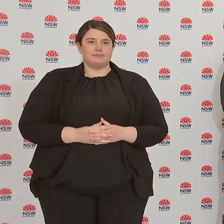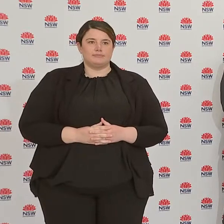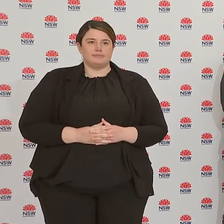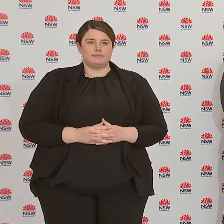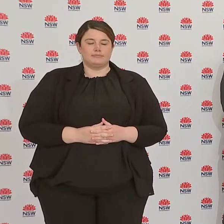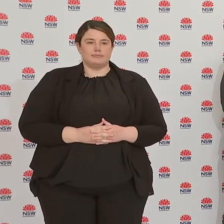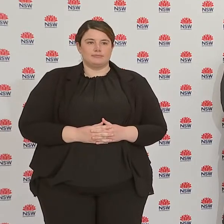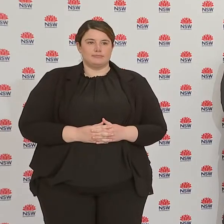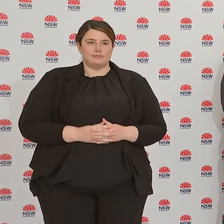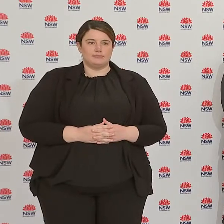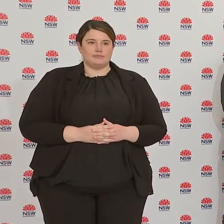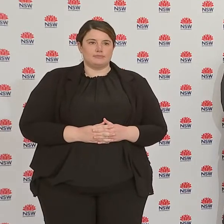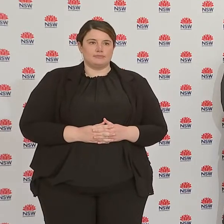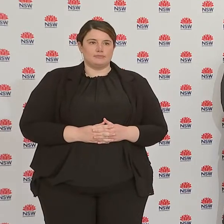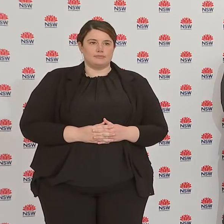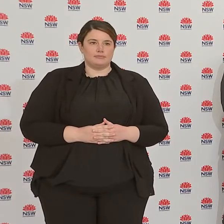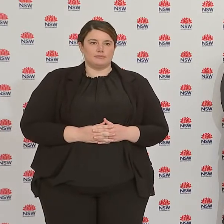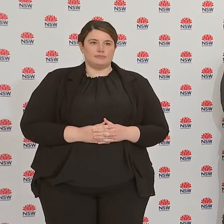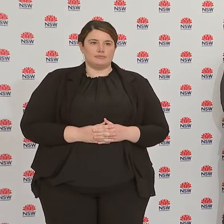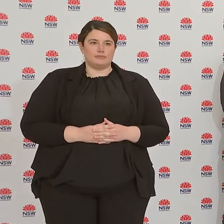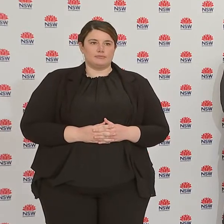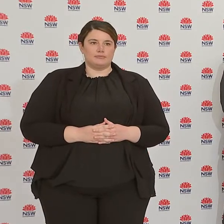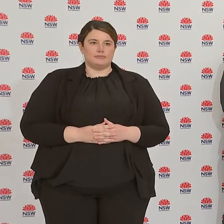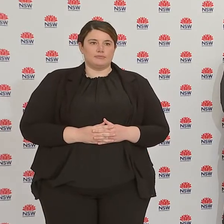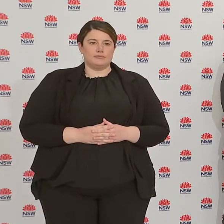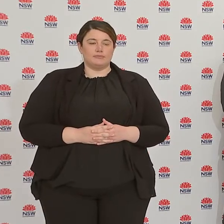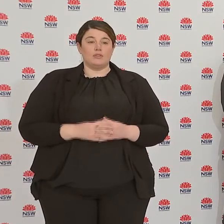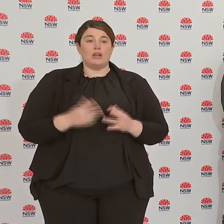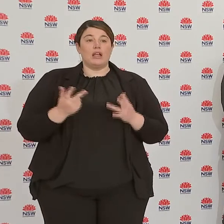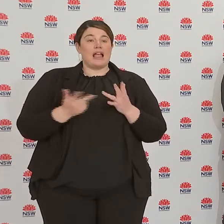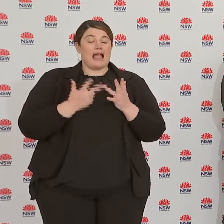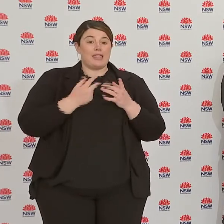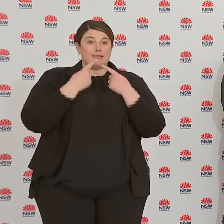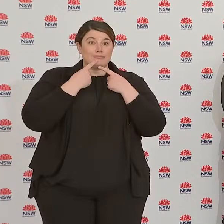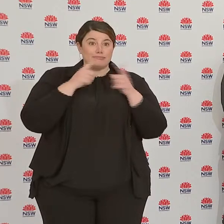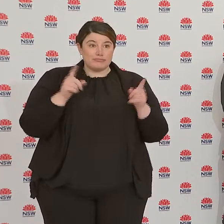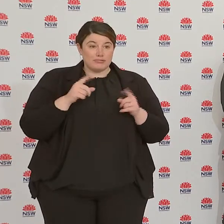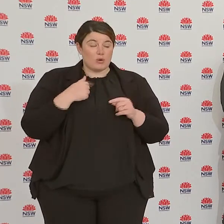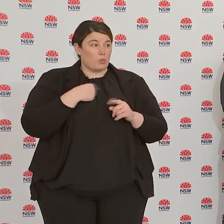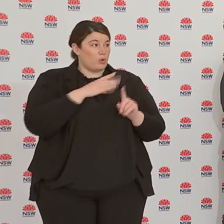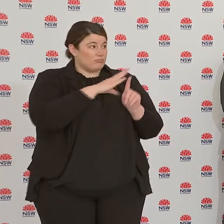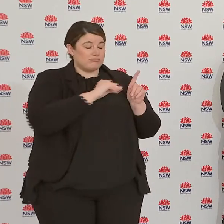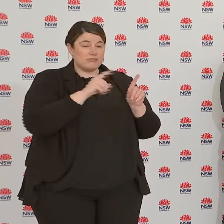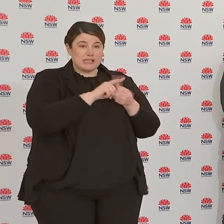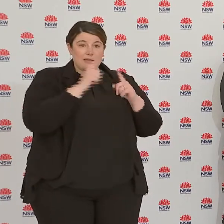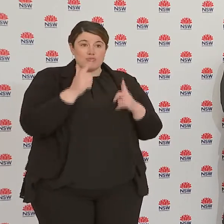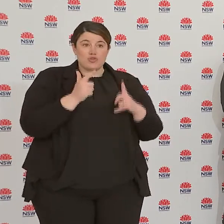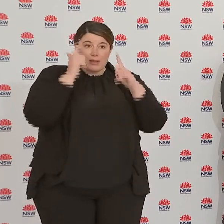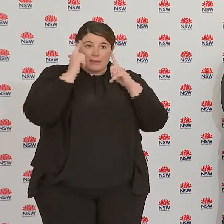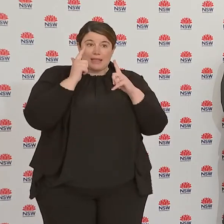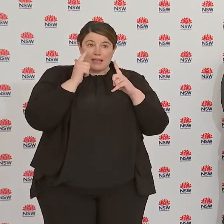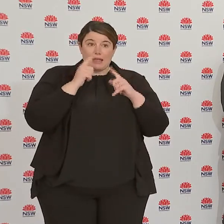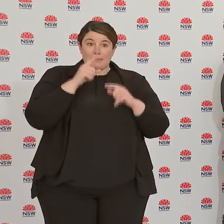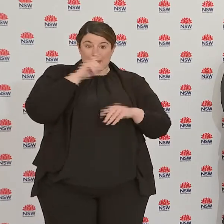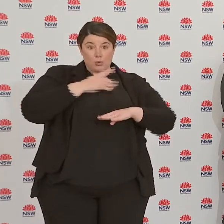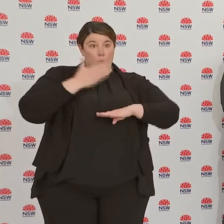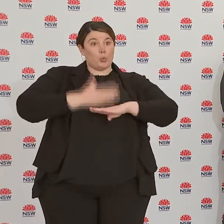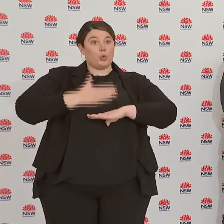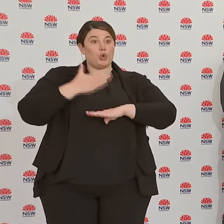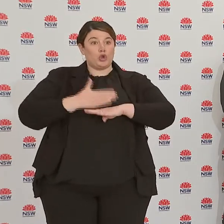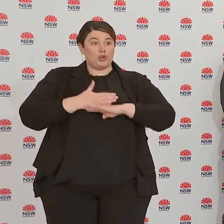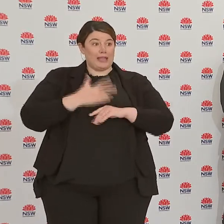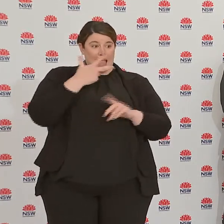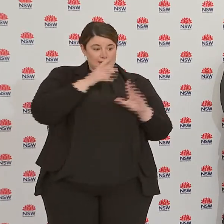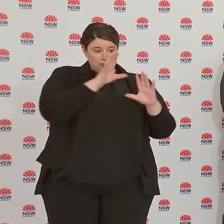of the other call out, to echo the Premier's words, I really am encouraging workers in the affected